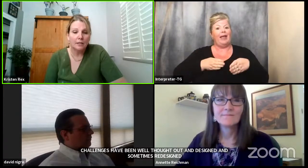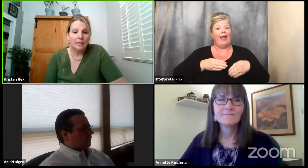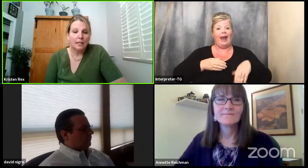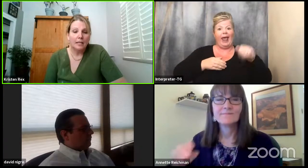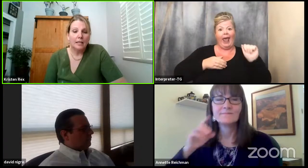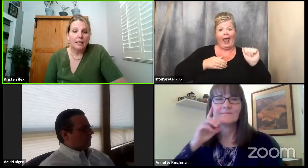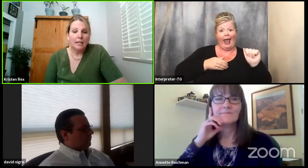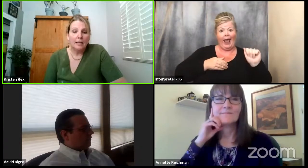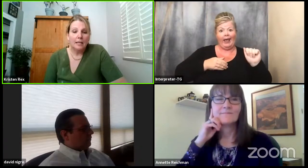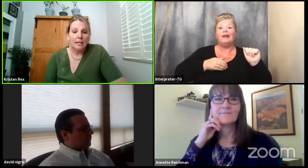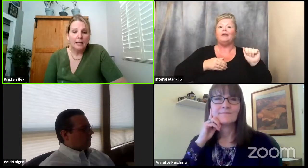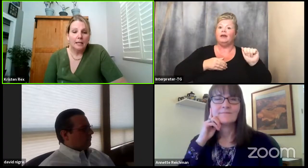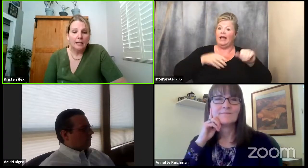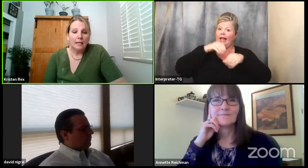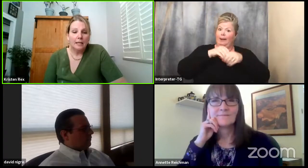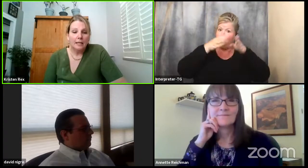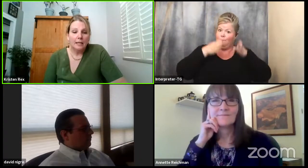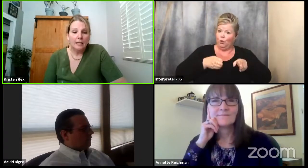instruction,